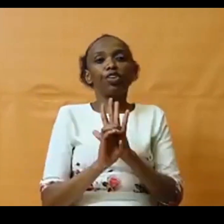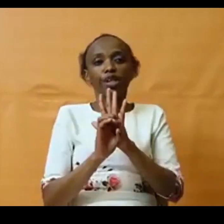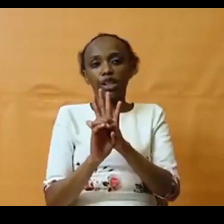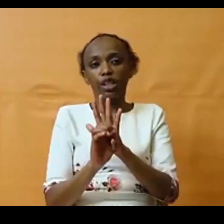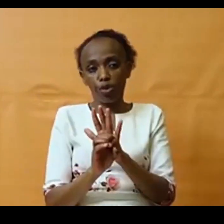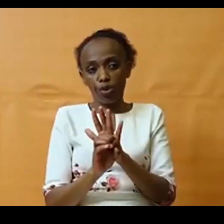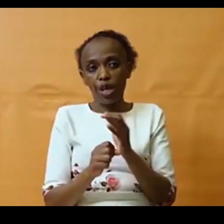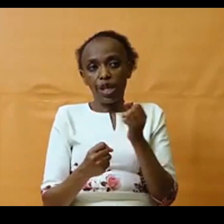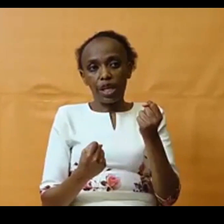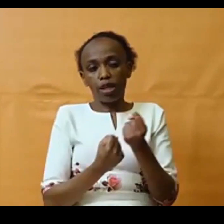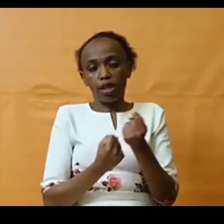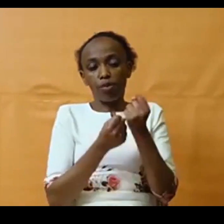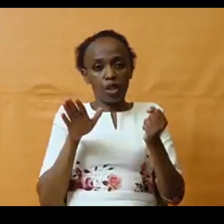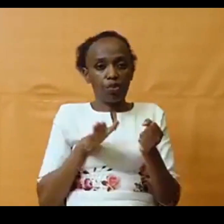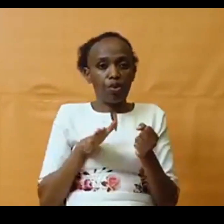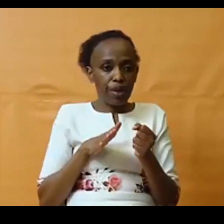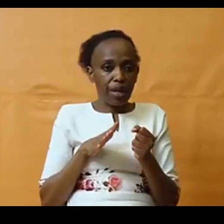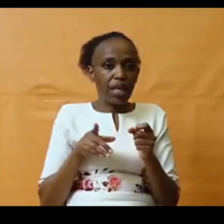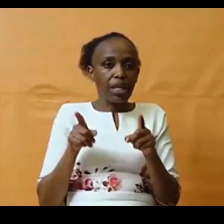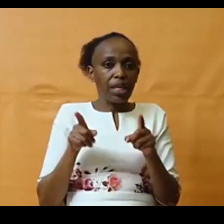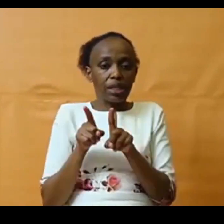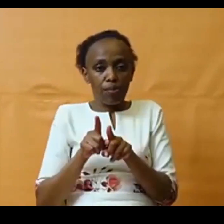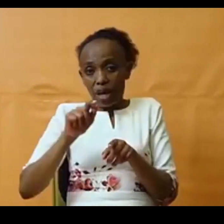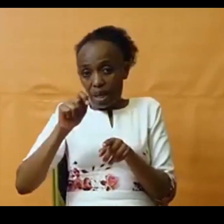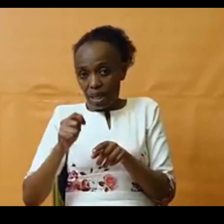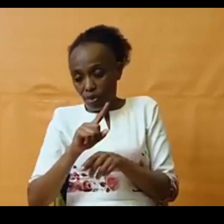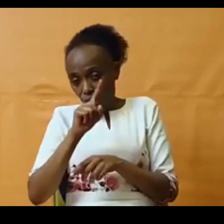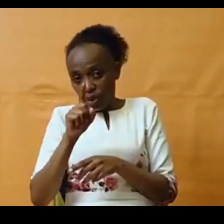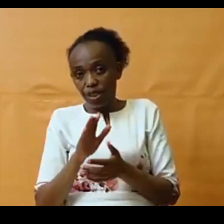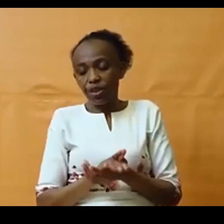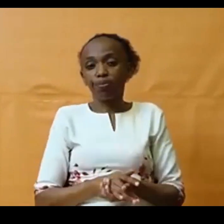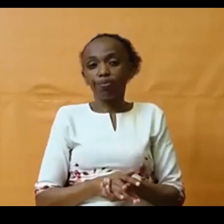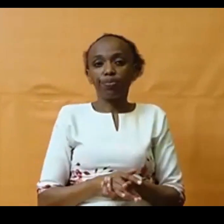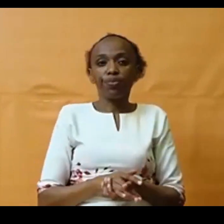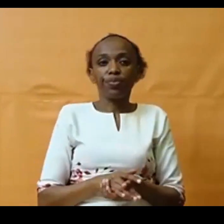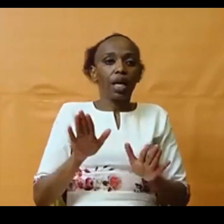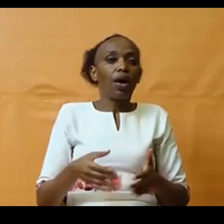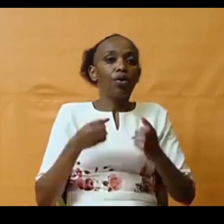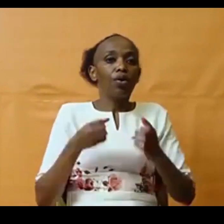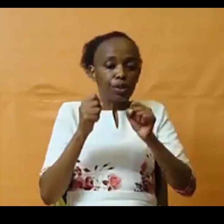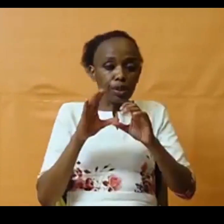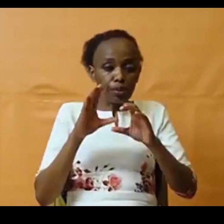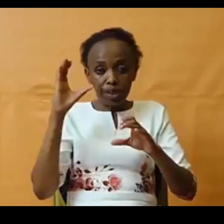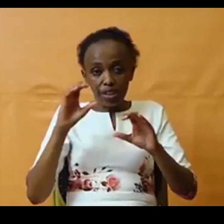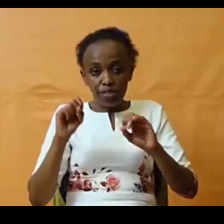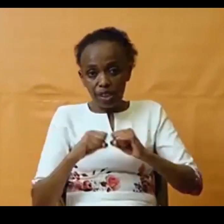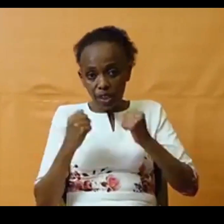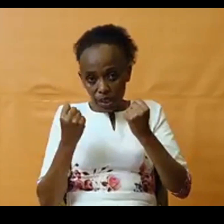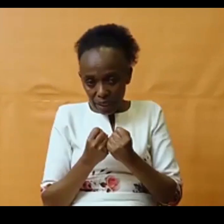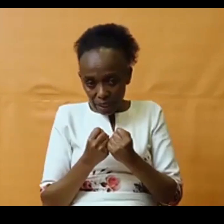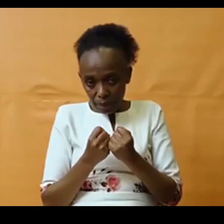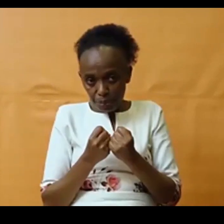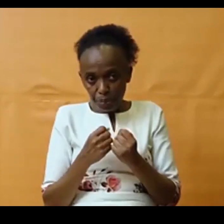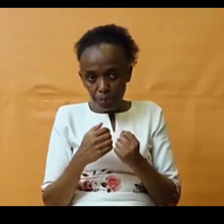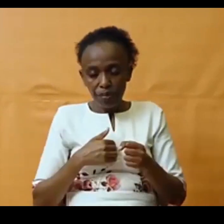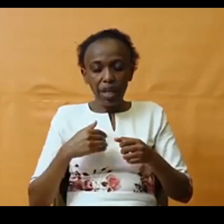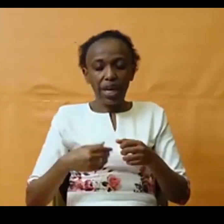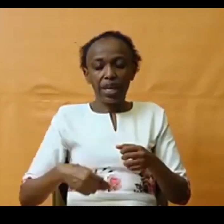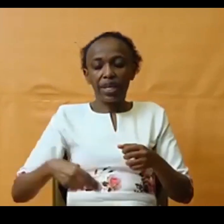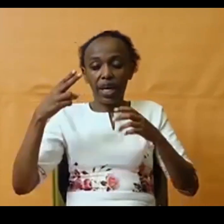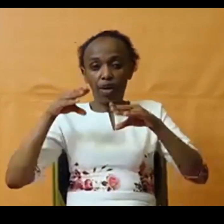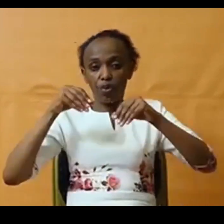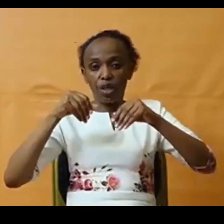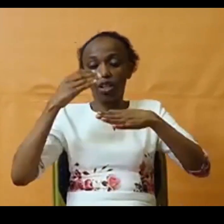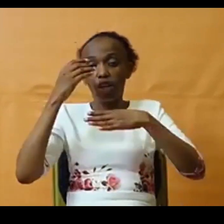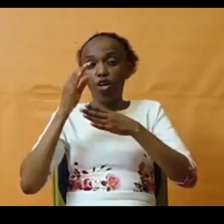supporting women as a key question? How can civil society drive higher quality through demanding